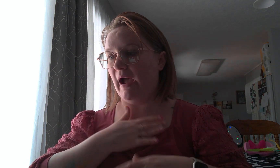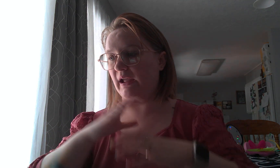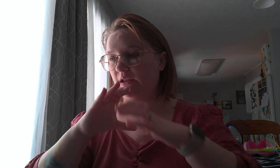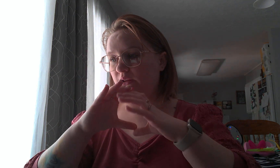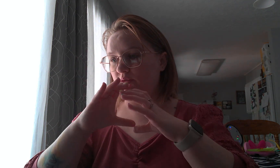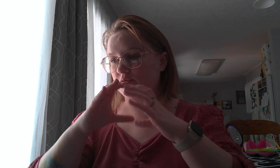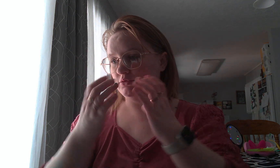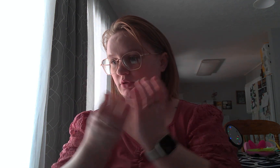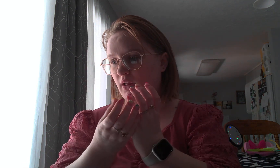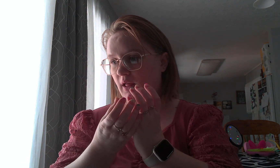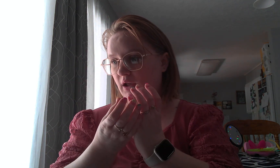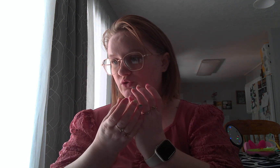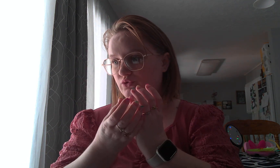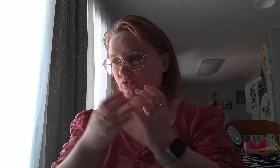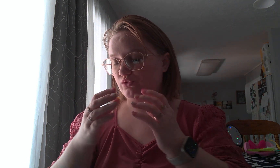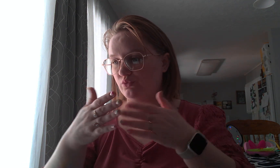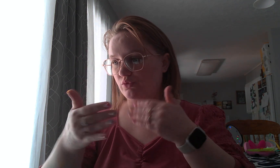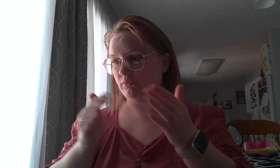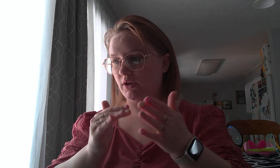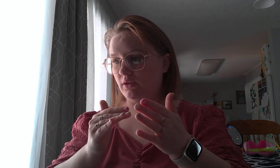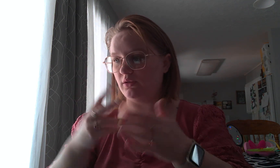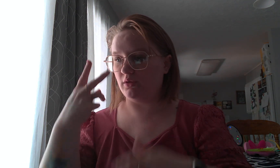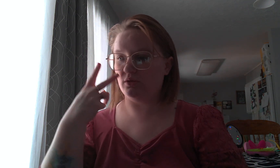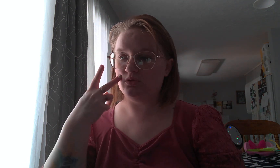what will my class